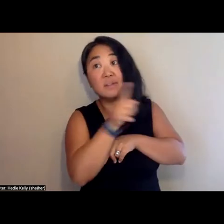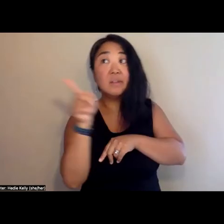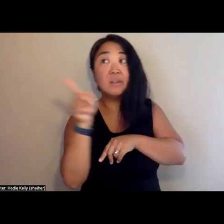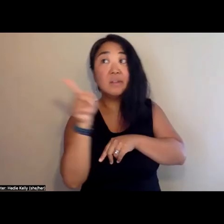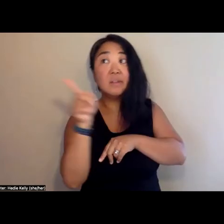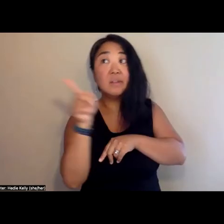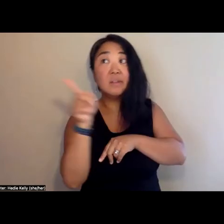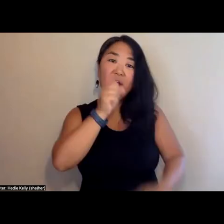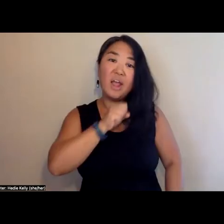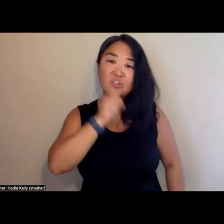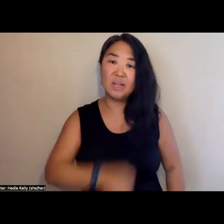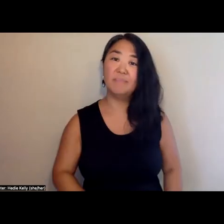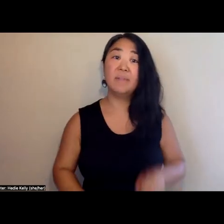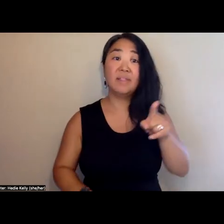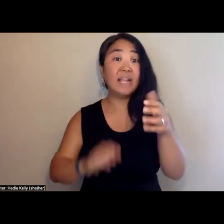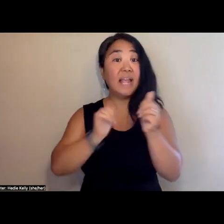That's the end of the how we got here.